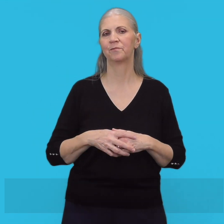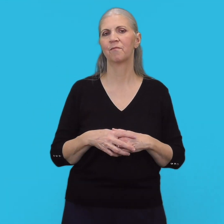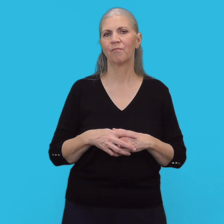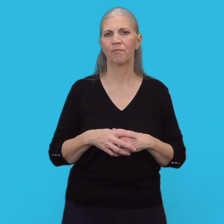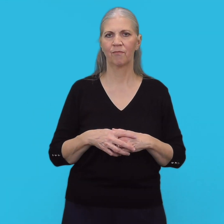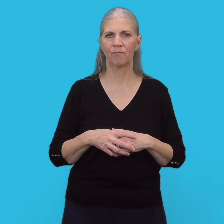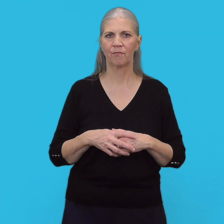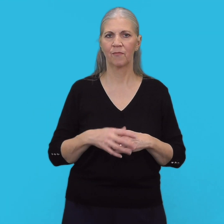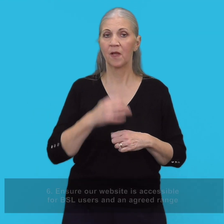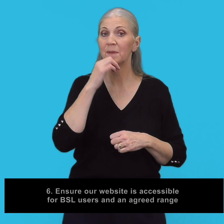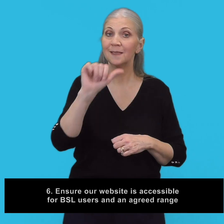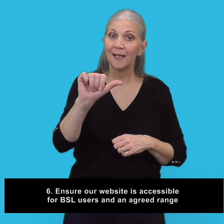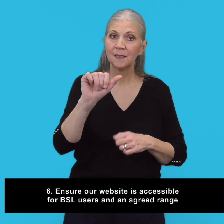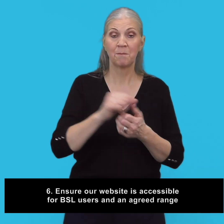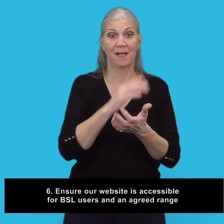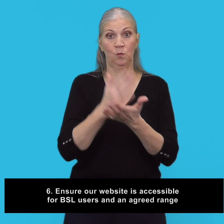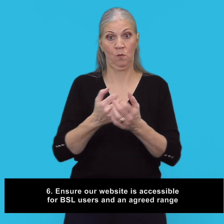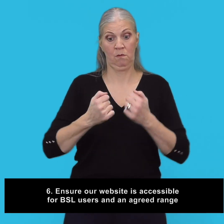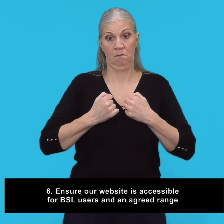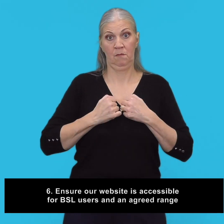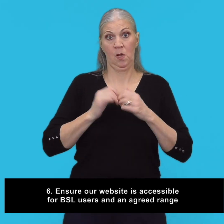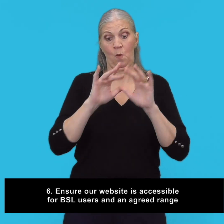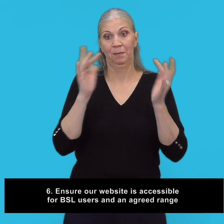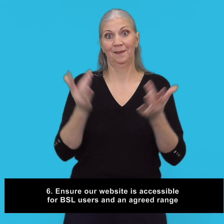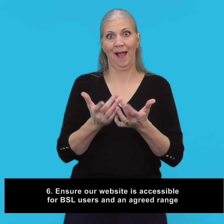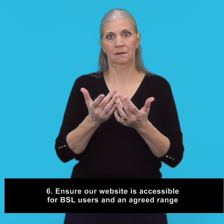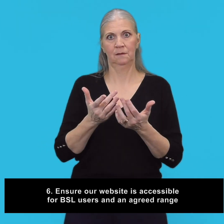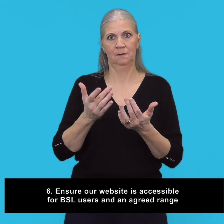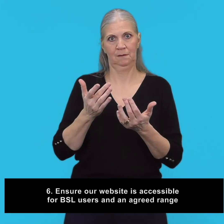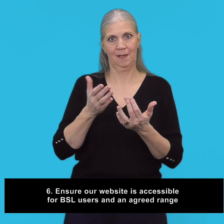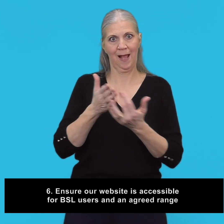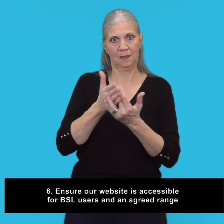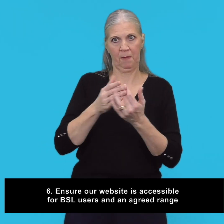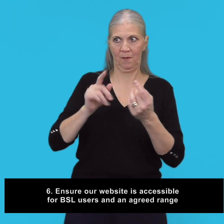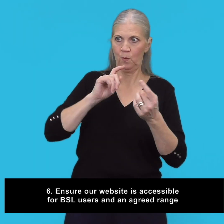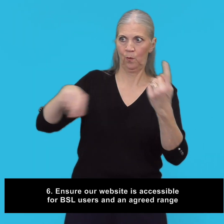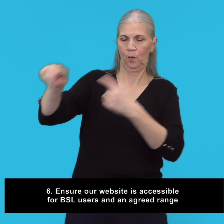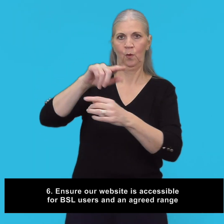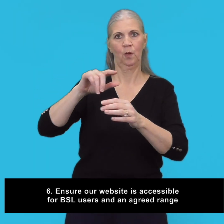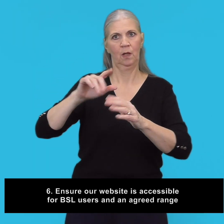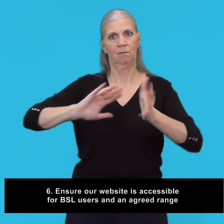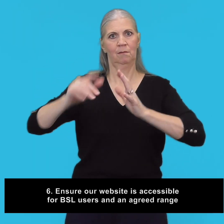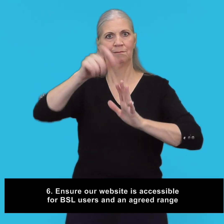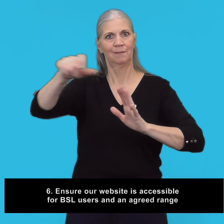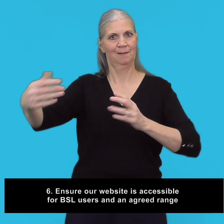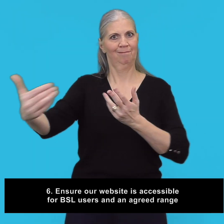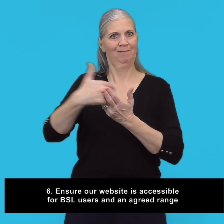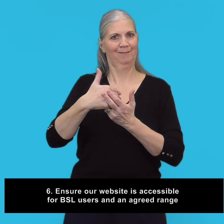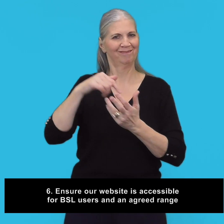6. Ensure our website is accessible for BSL users and an agreed range of content is